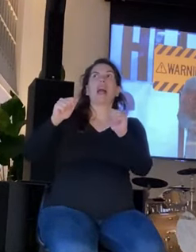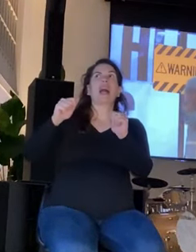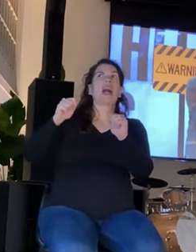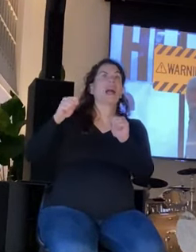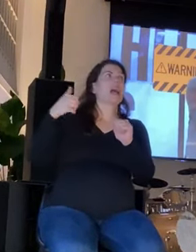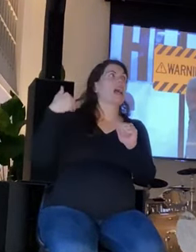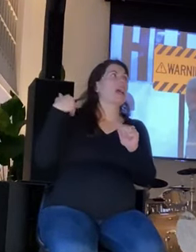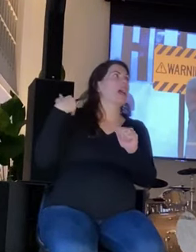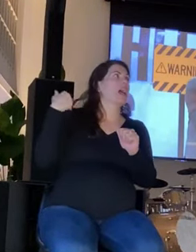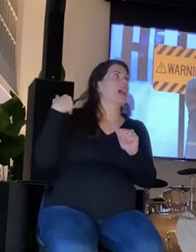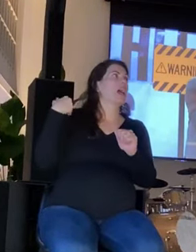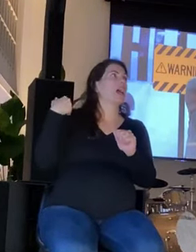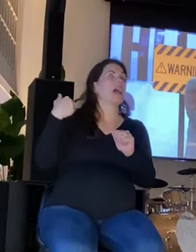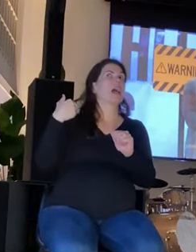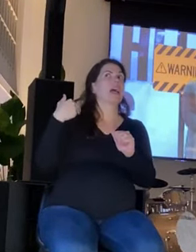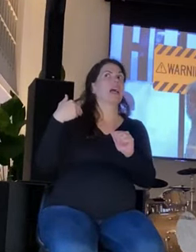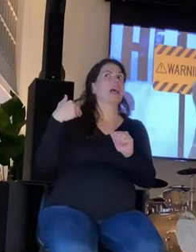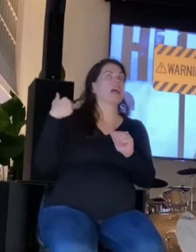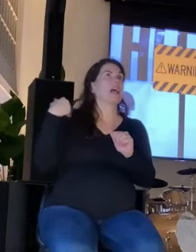Trying to warn you, say, don't go there.